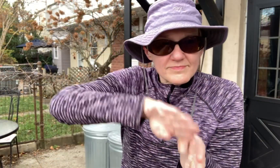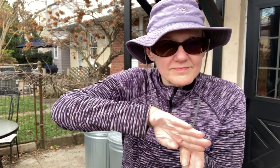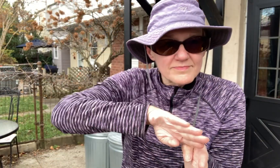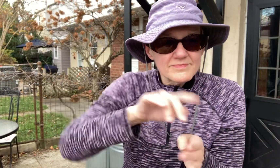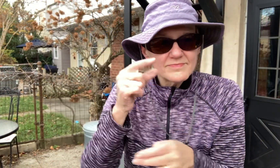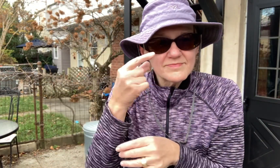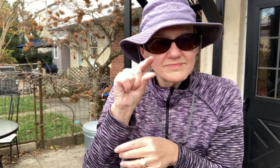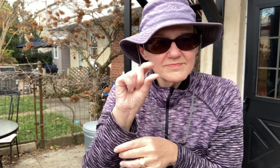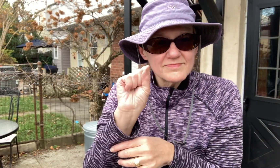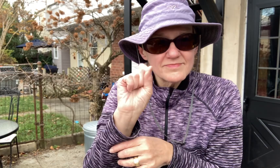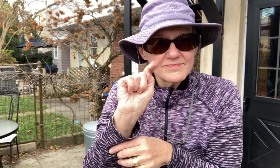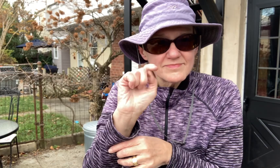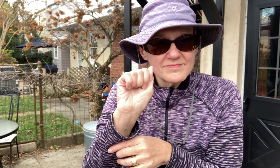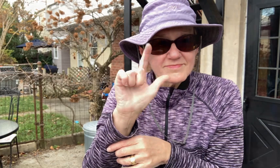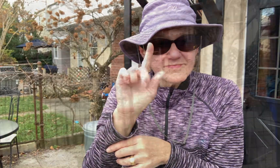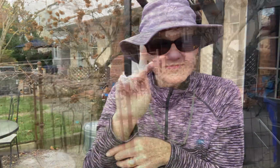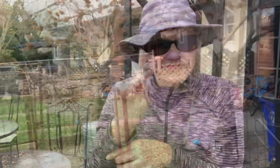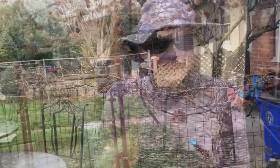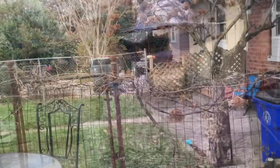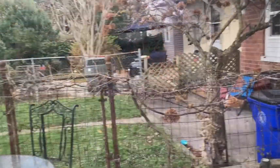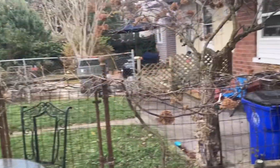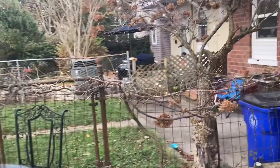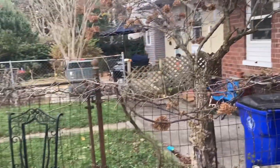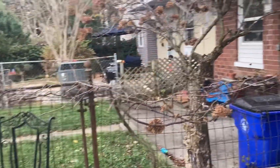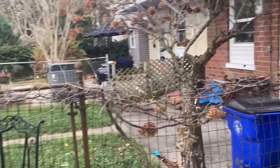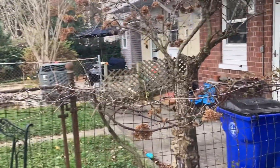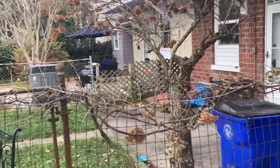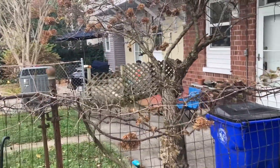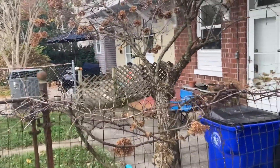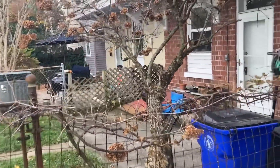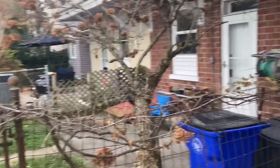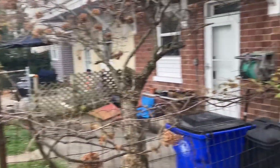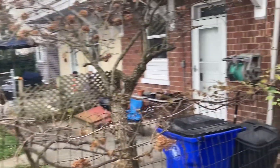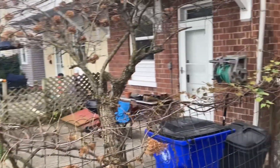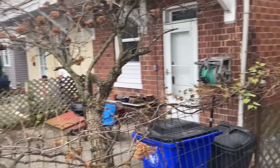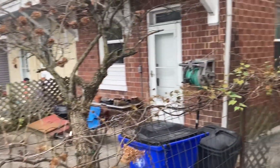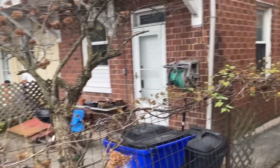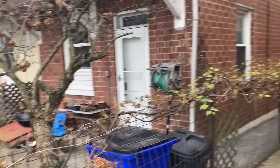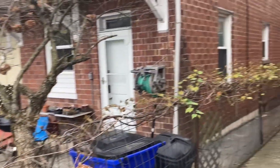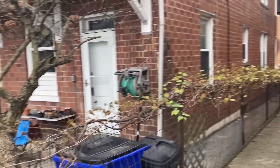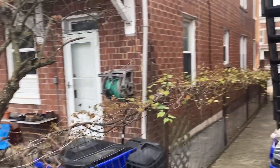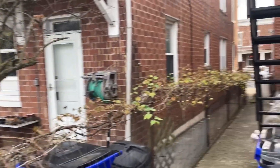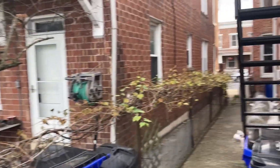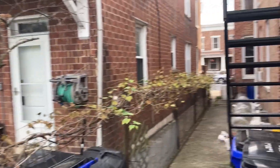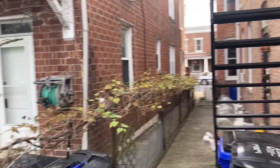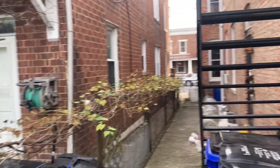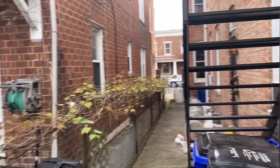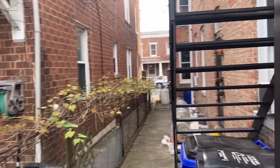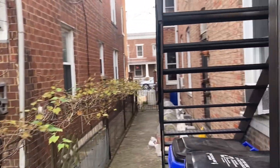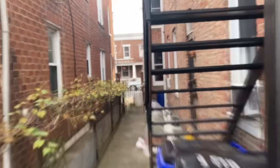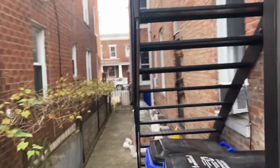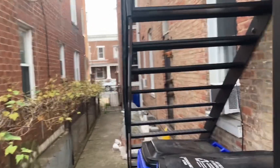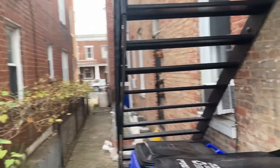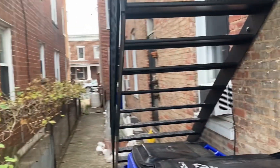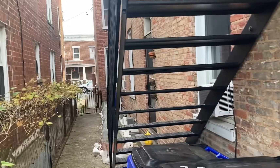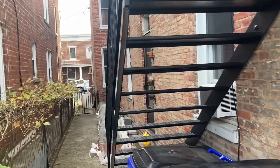Let's go close up the green stalk.